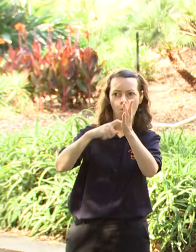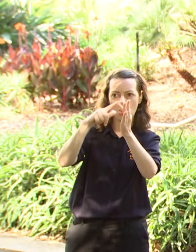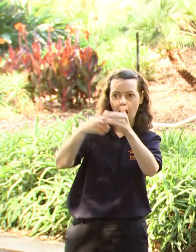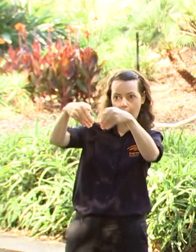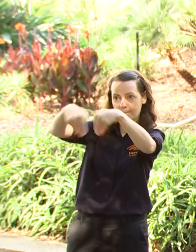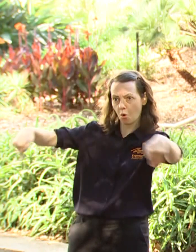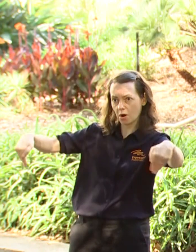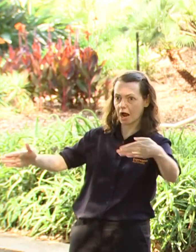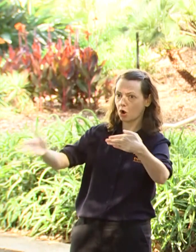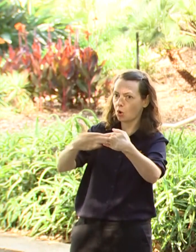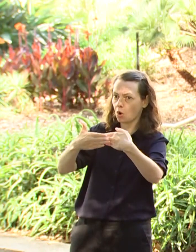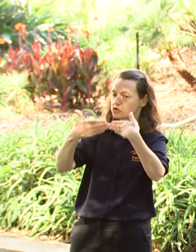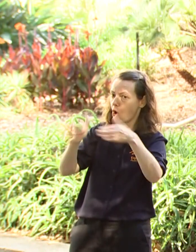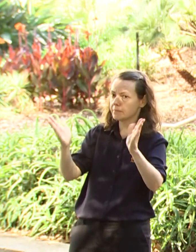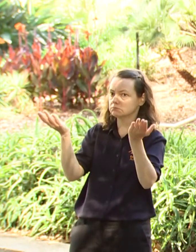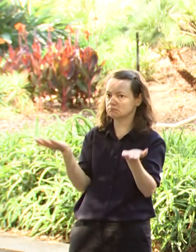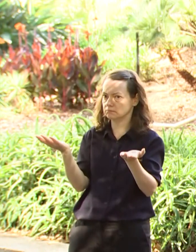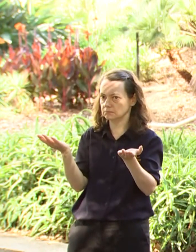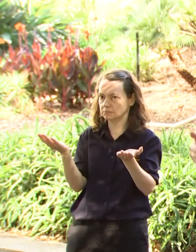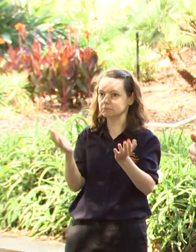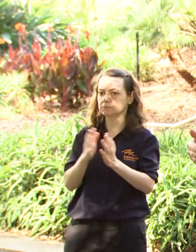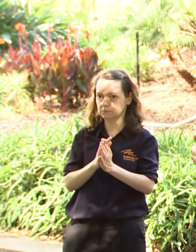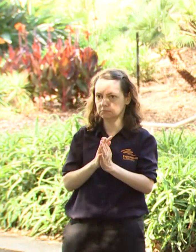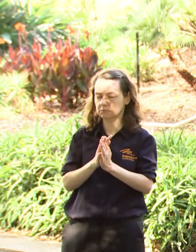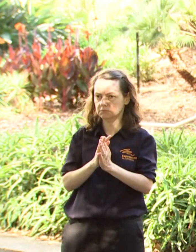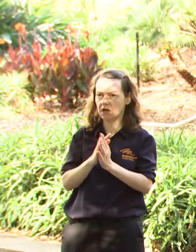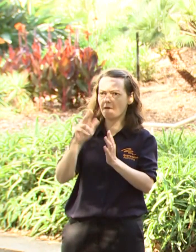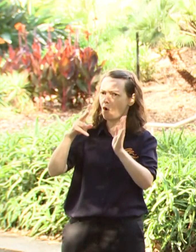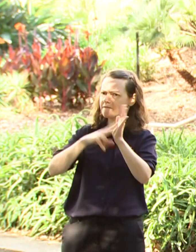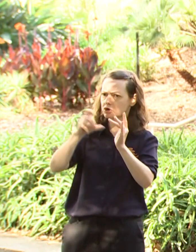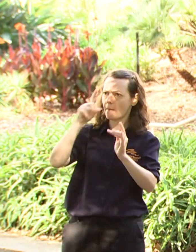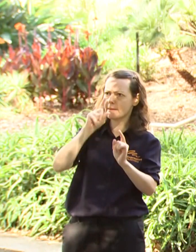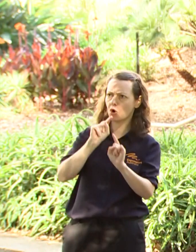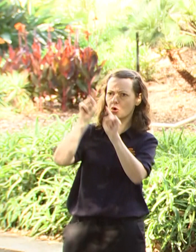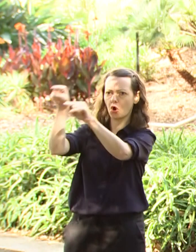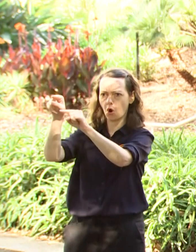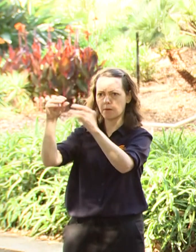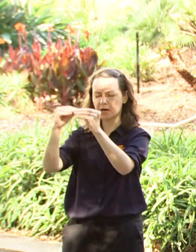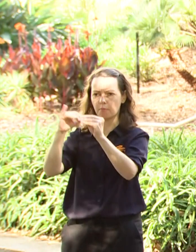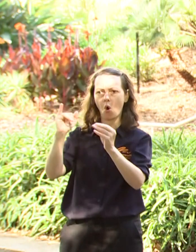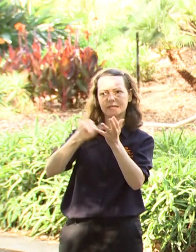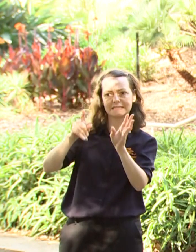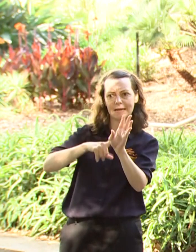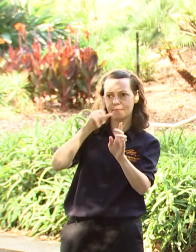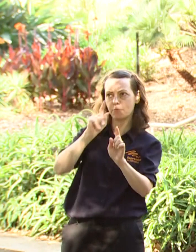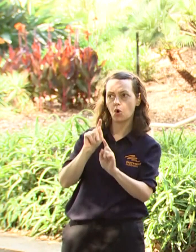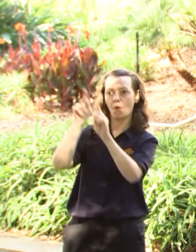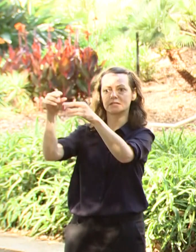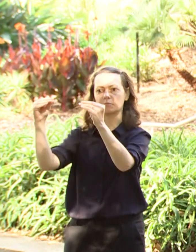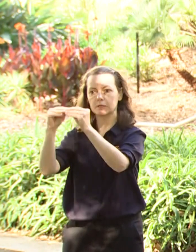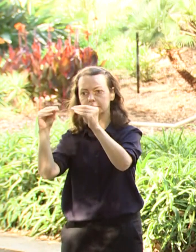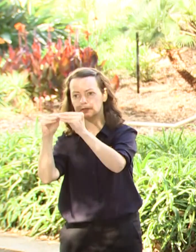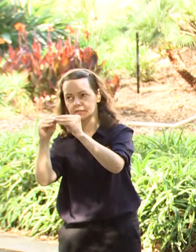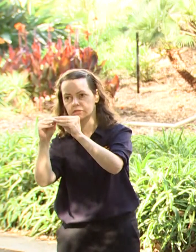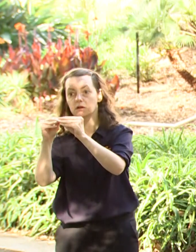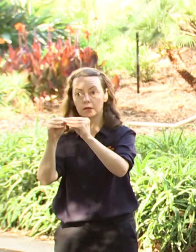are in Brisbane, whether they be people who had only ever been in Brisbane or people who had been in Sydney and got out of Sydney to Brisbane,